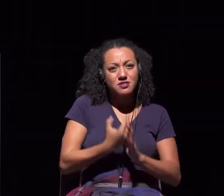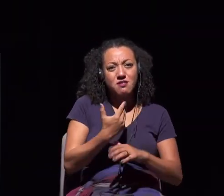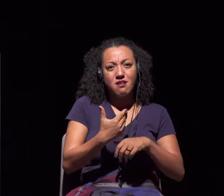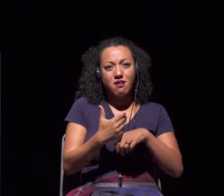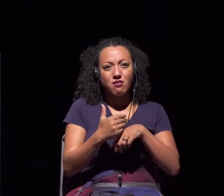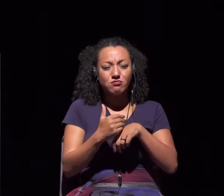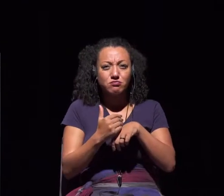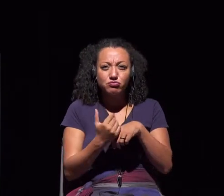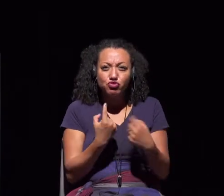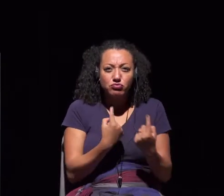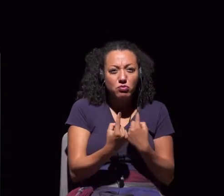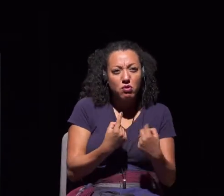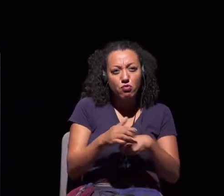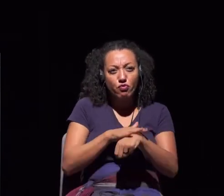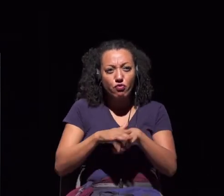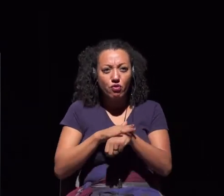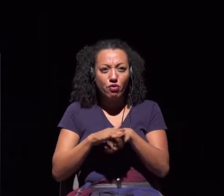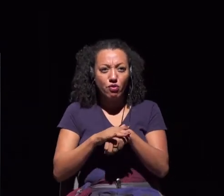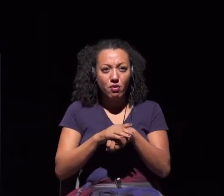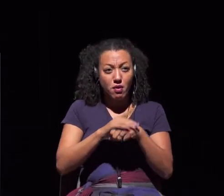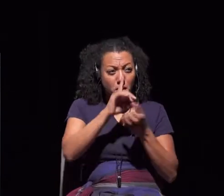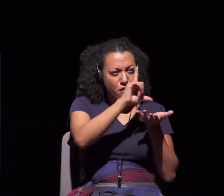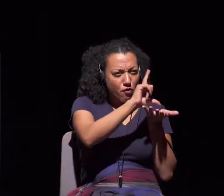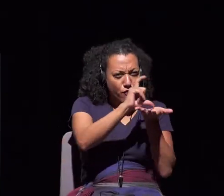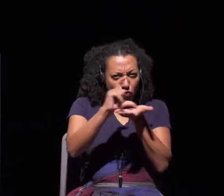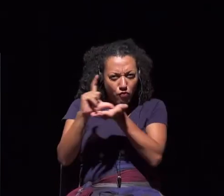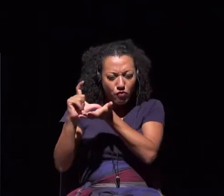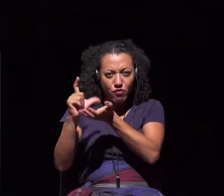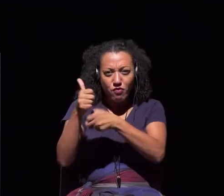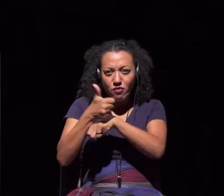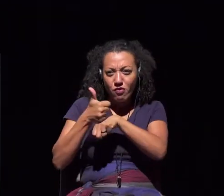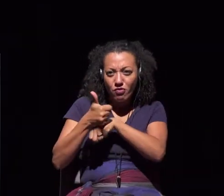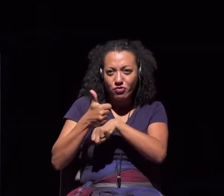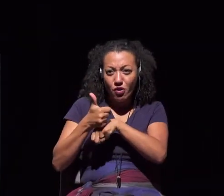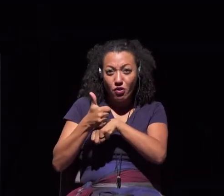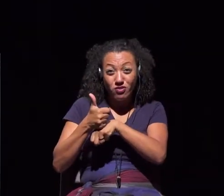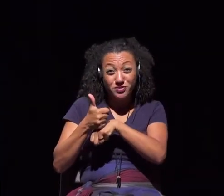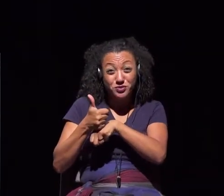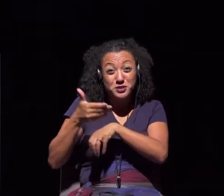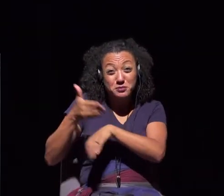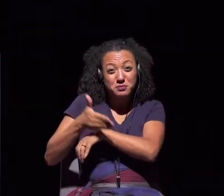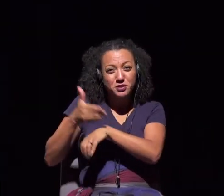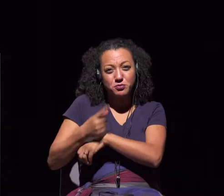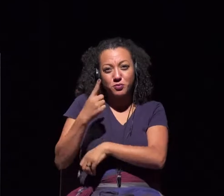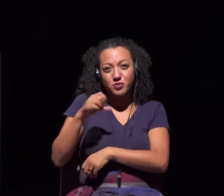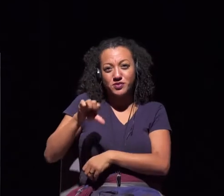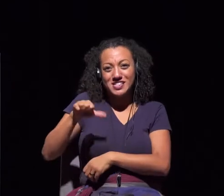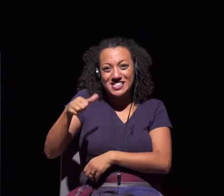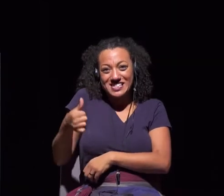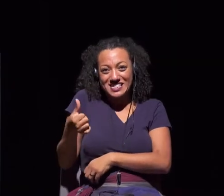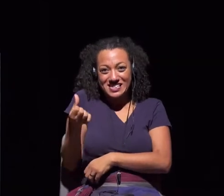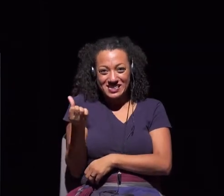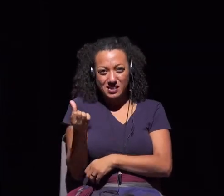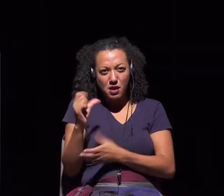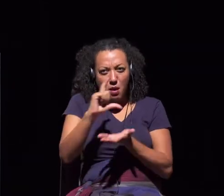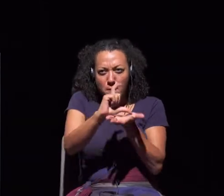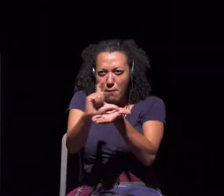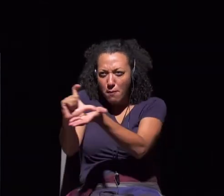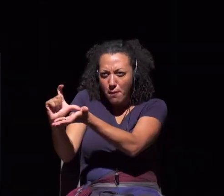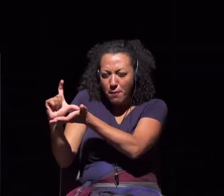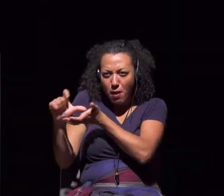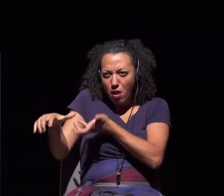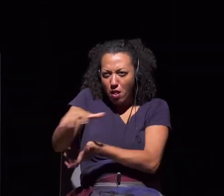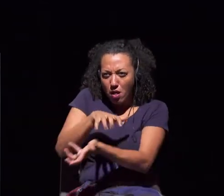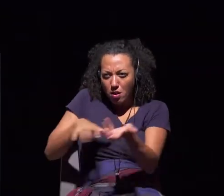in the 76 riots, who were documenting the atrocities that were committed by the police force,